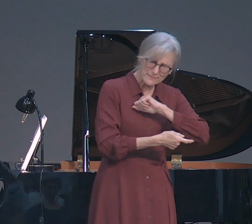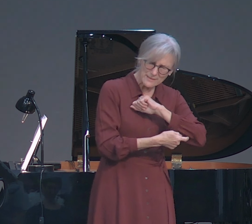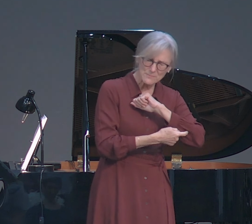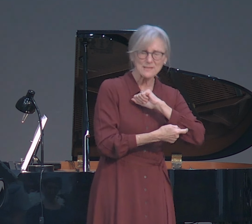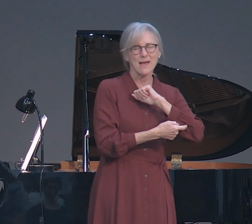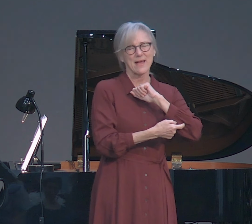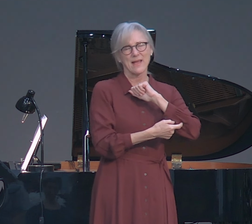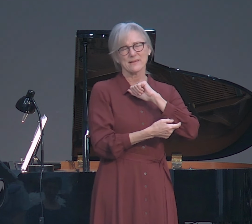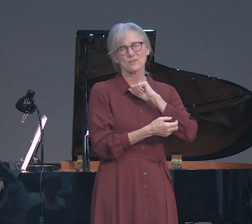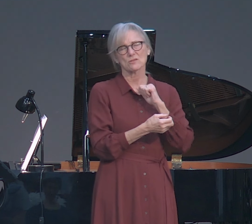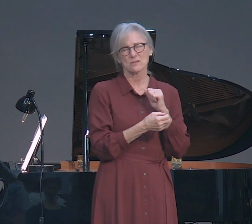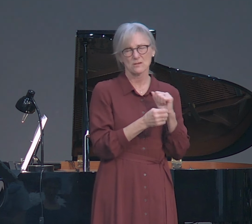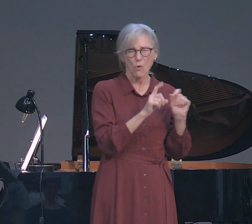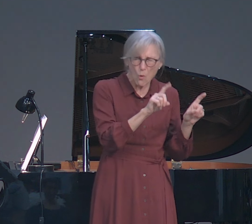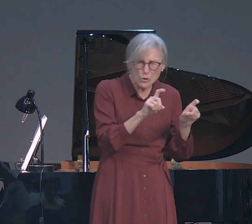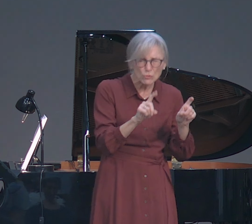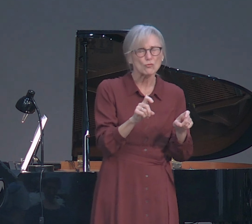and